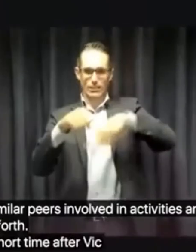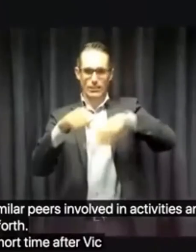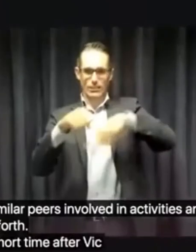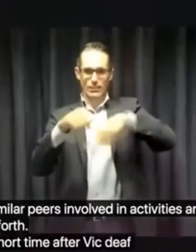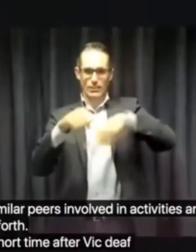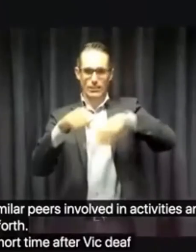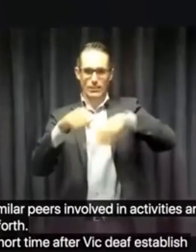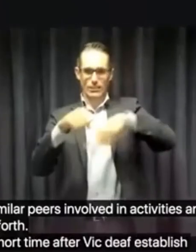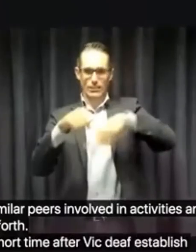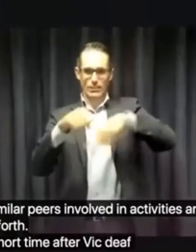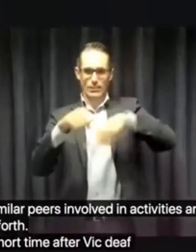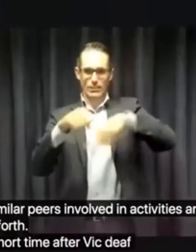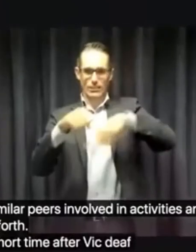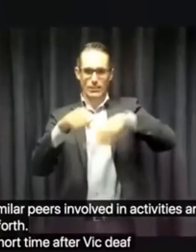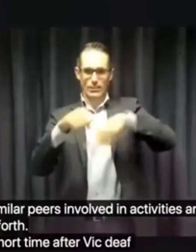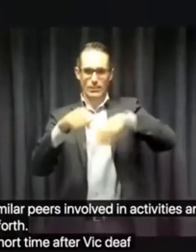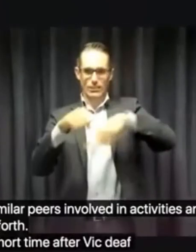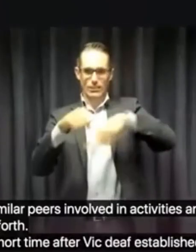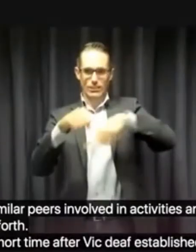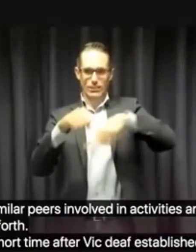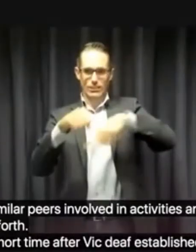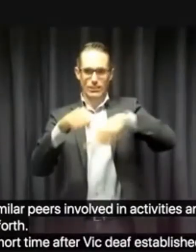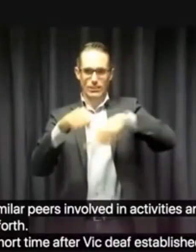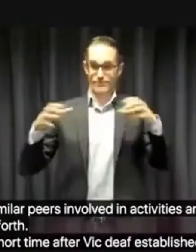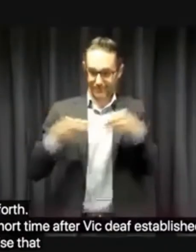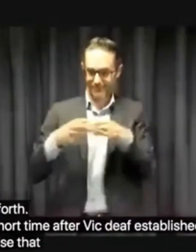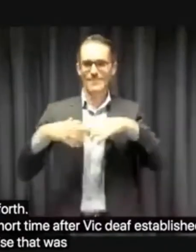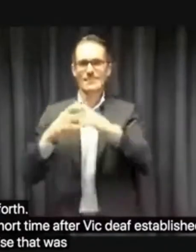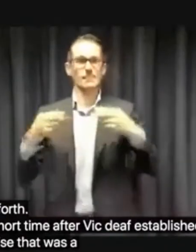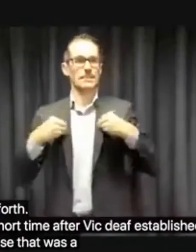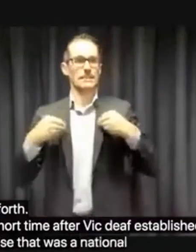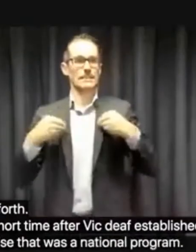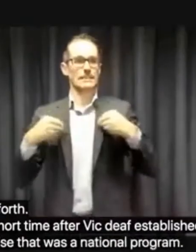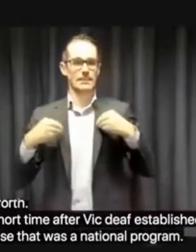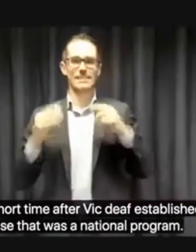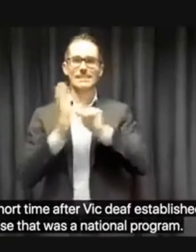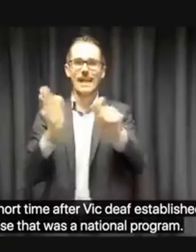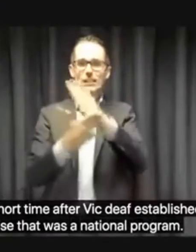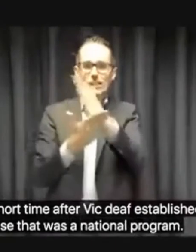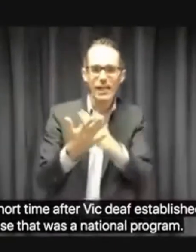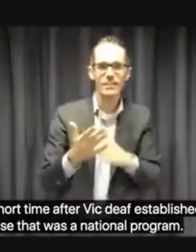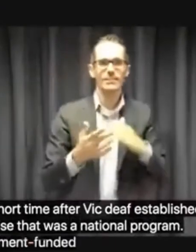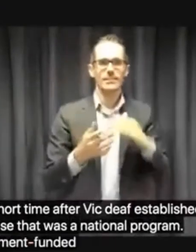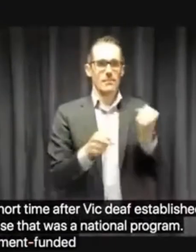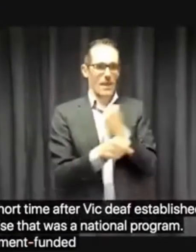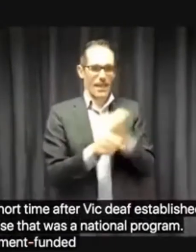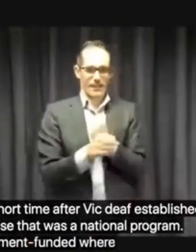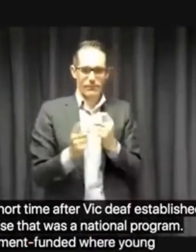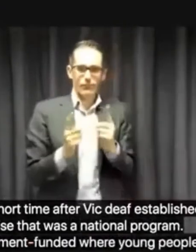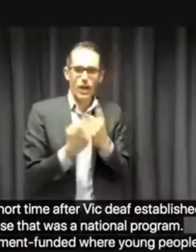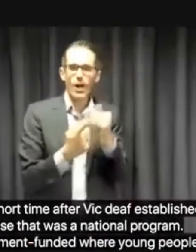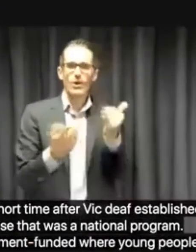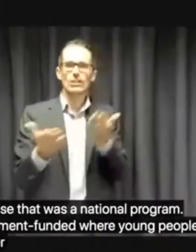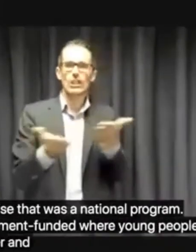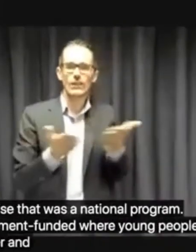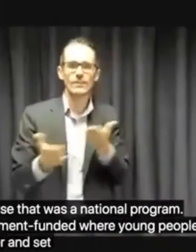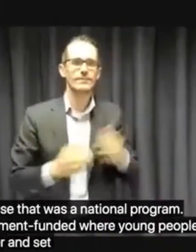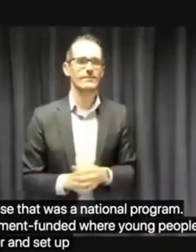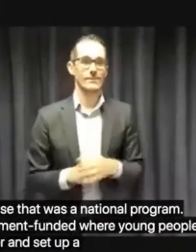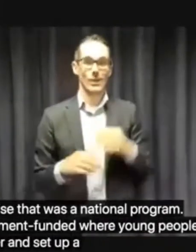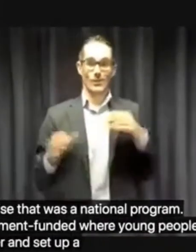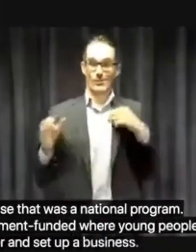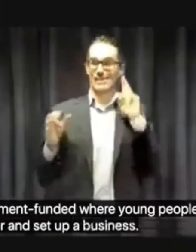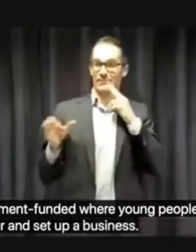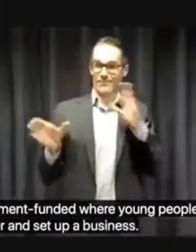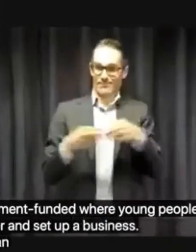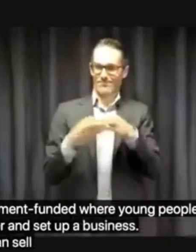And it was a national program, government funded, where young people got together and set up a business and they could sell shares, like a product or